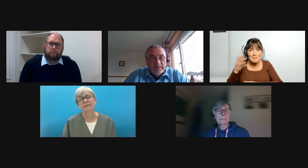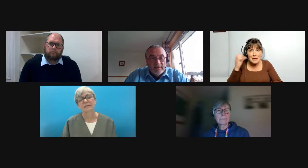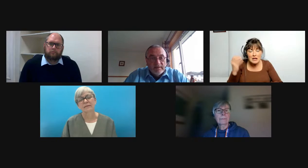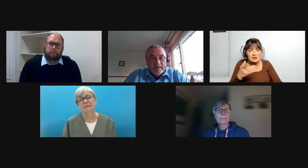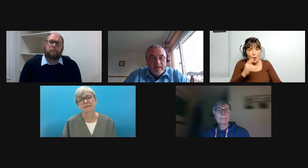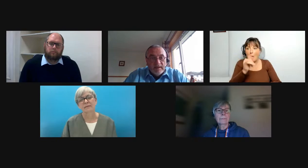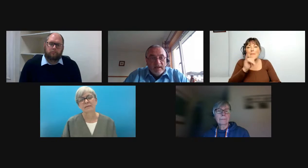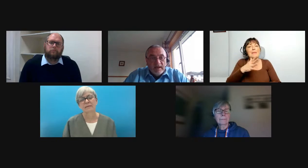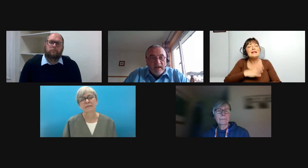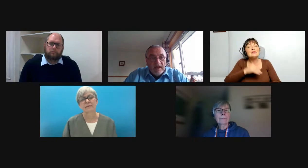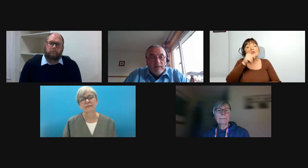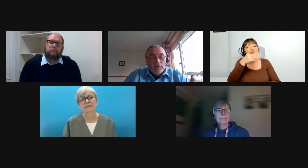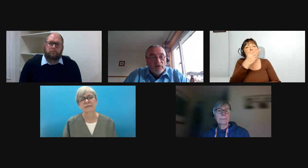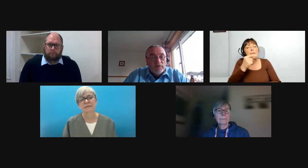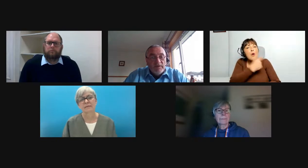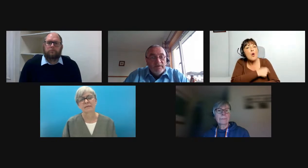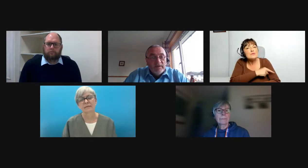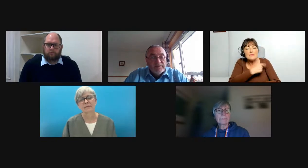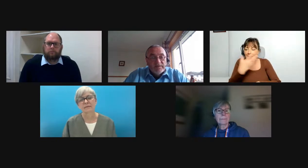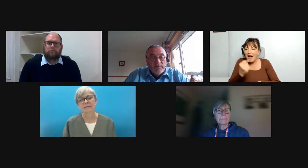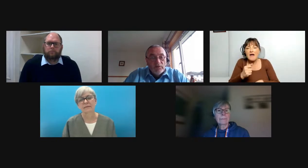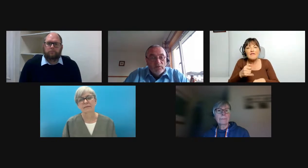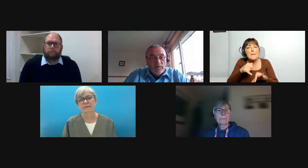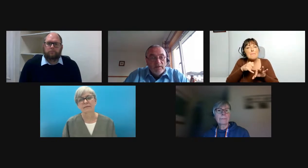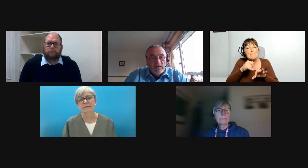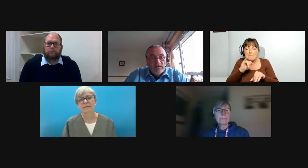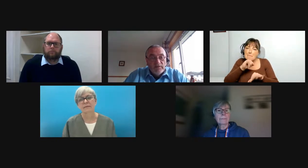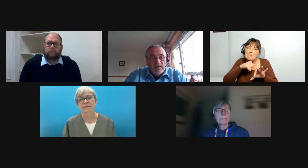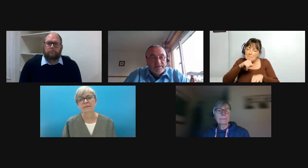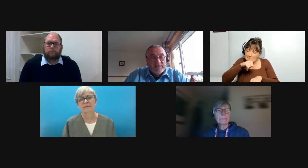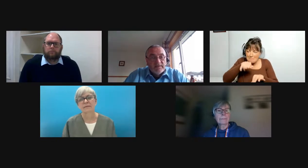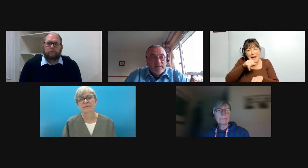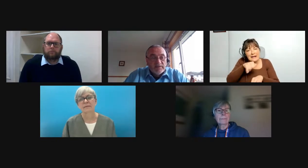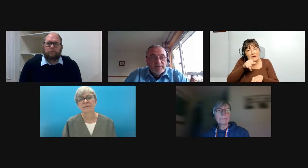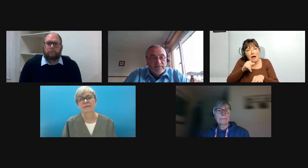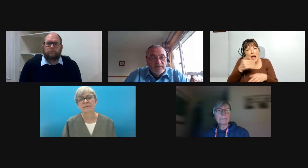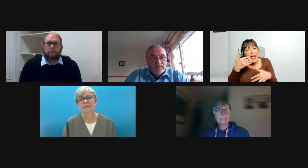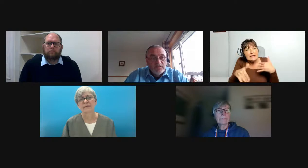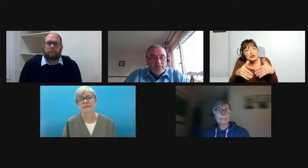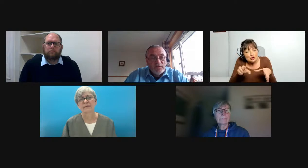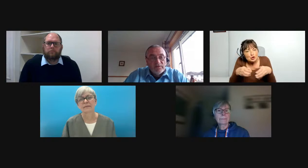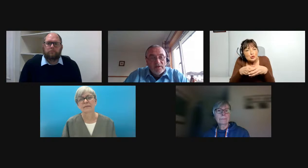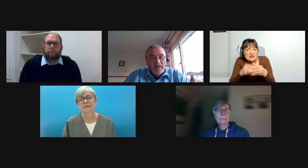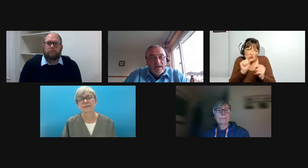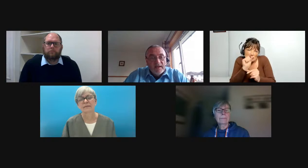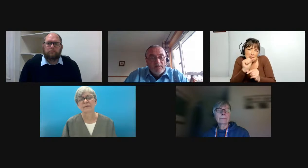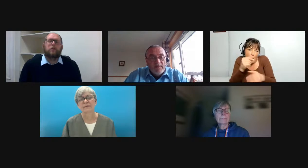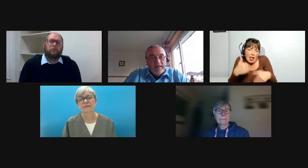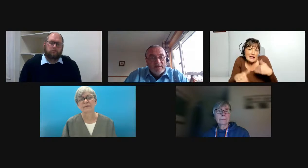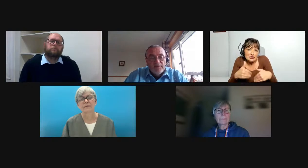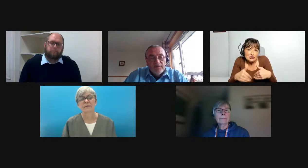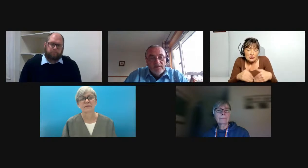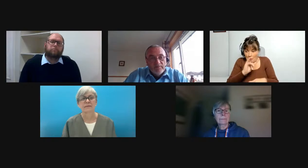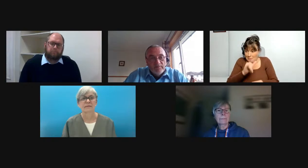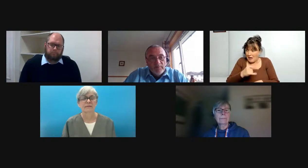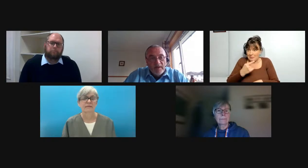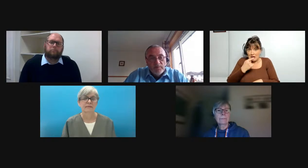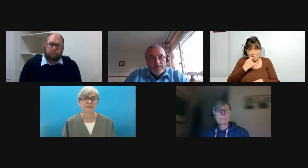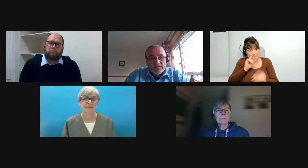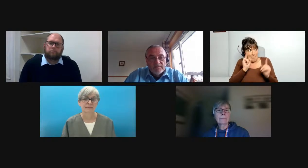unit, or it could be that you're asked to make your own way to the accident emergency unit. So there's many